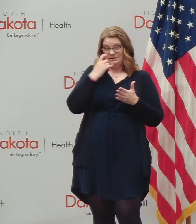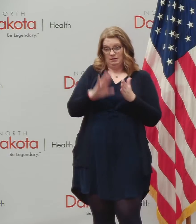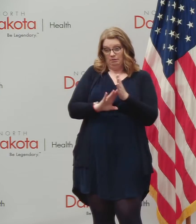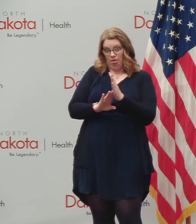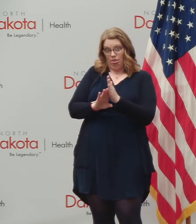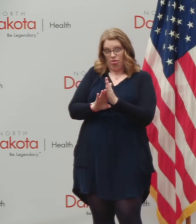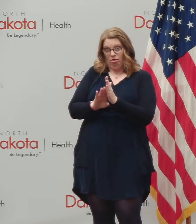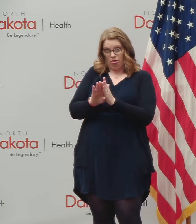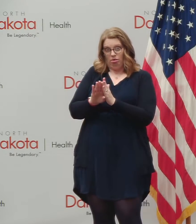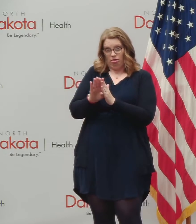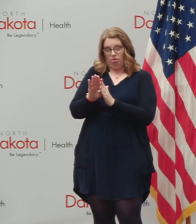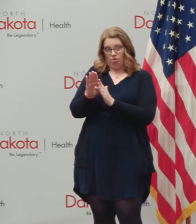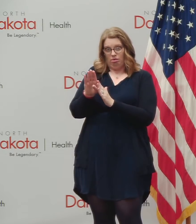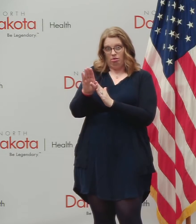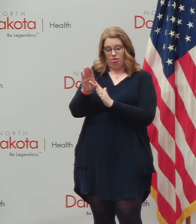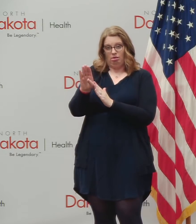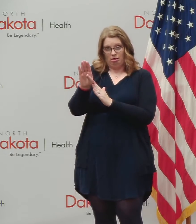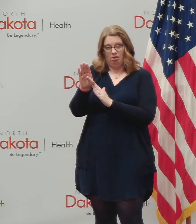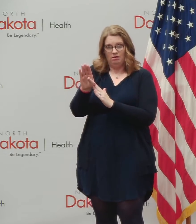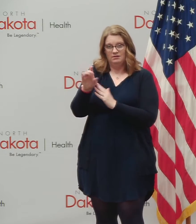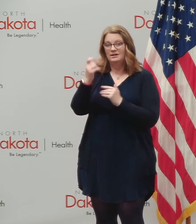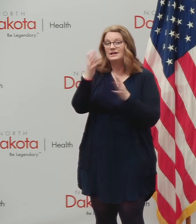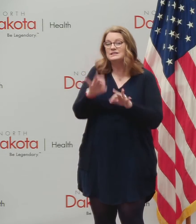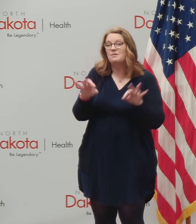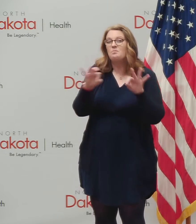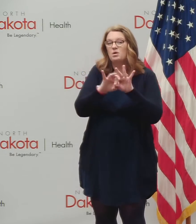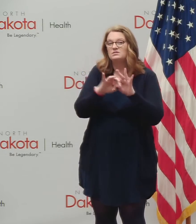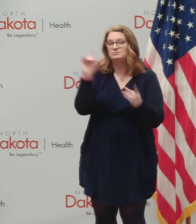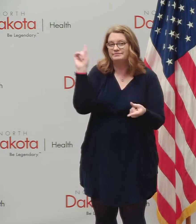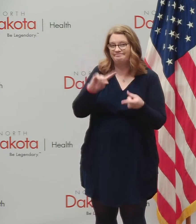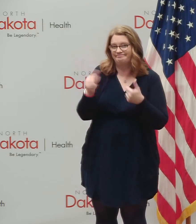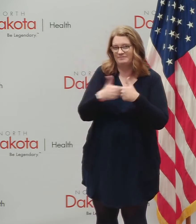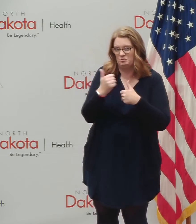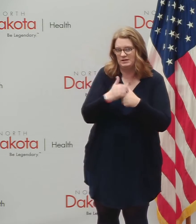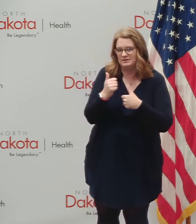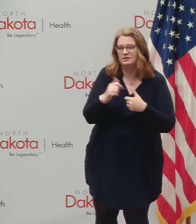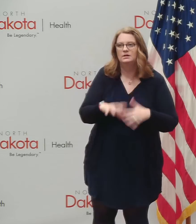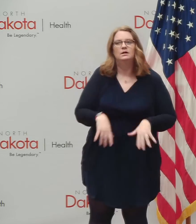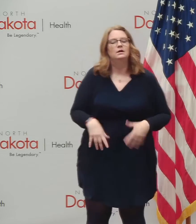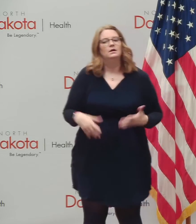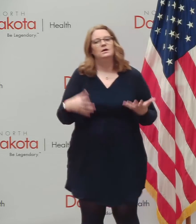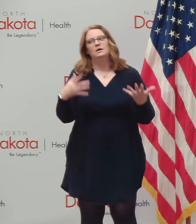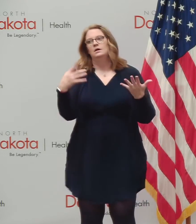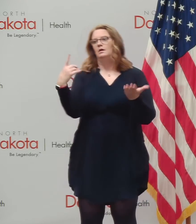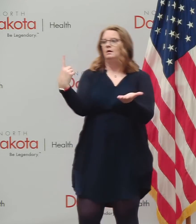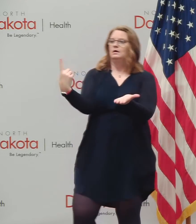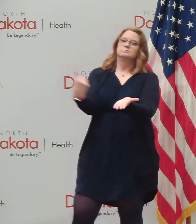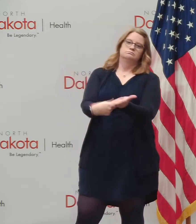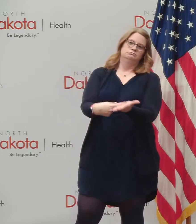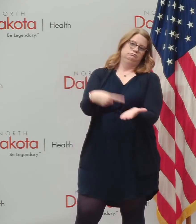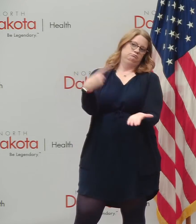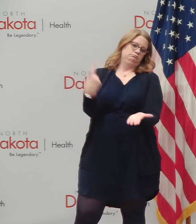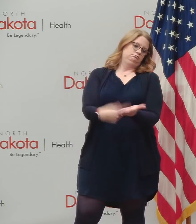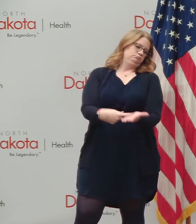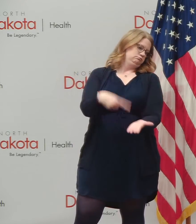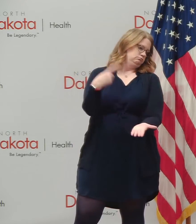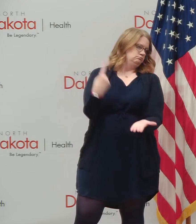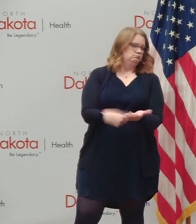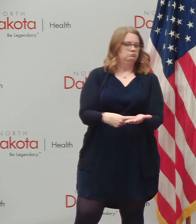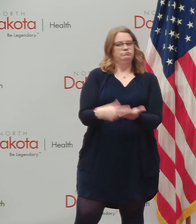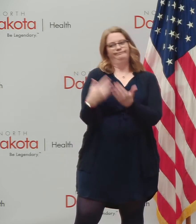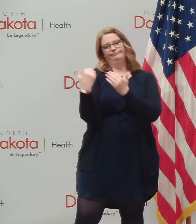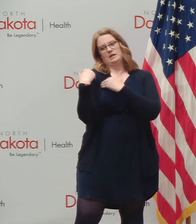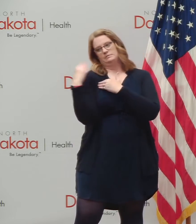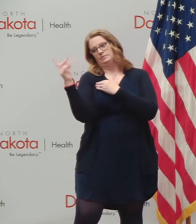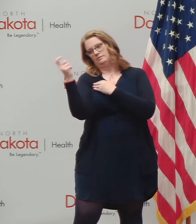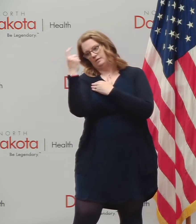we increase our mitigation now. And we've talked about a lot. There have been all kinds of debates about the role of government versus the role of